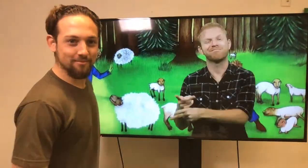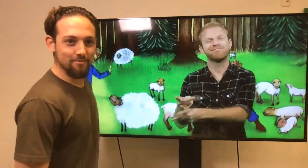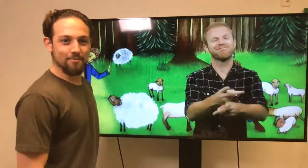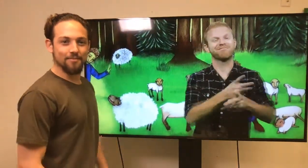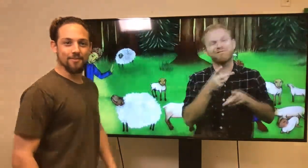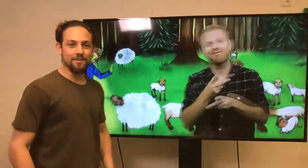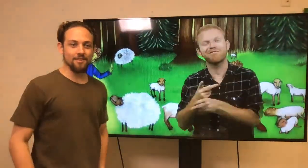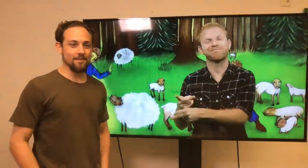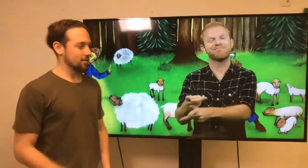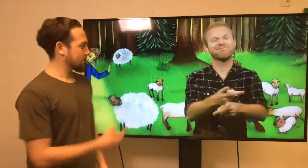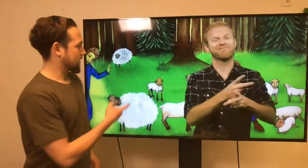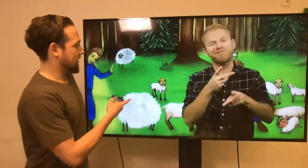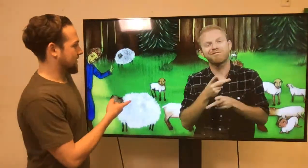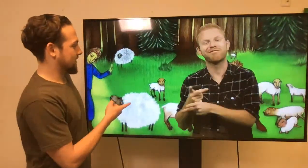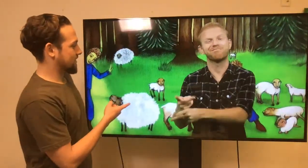same.